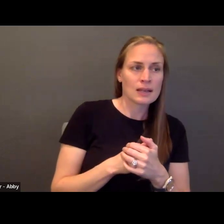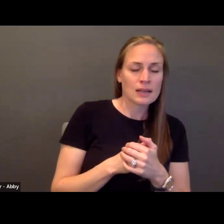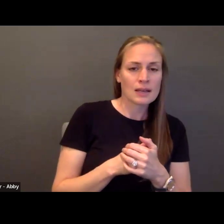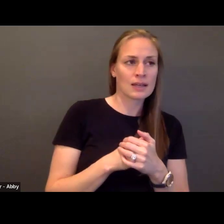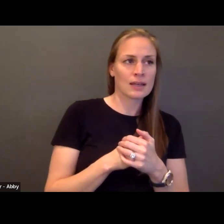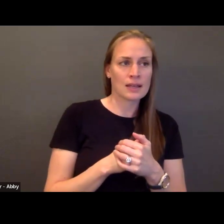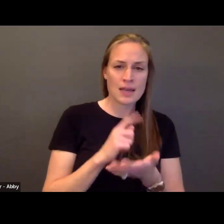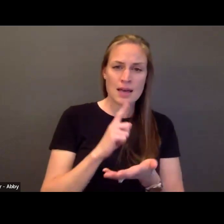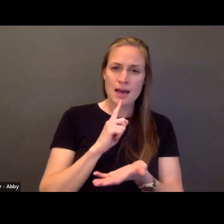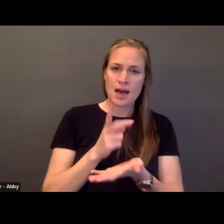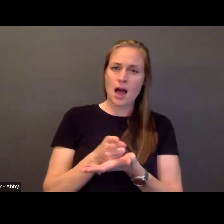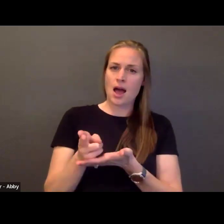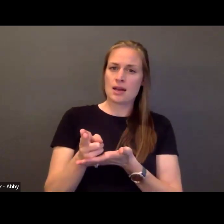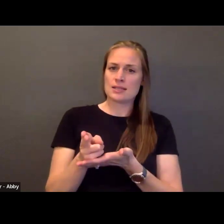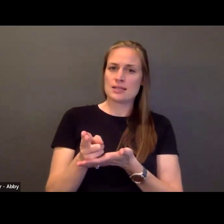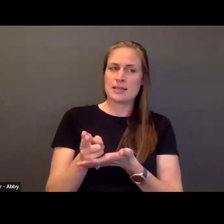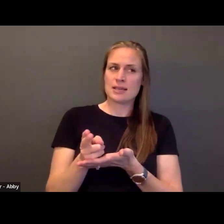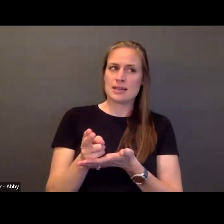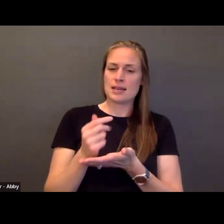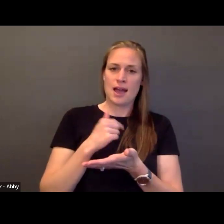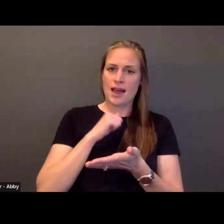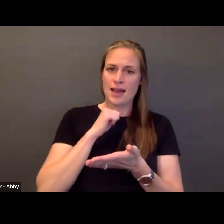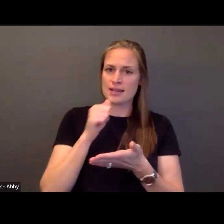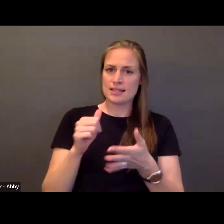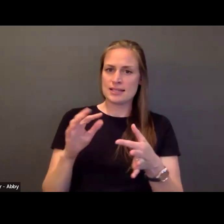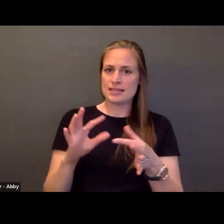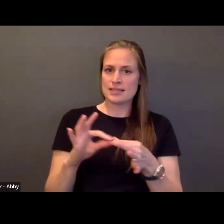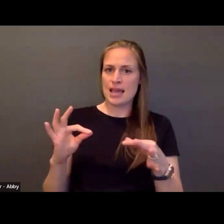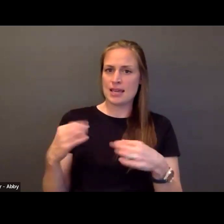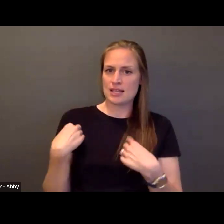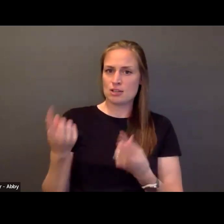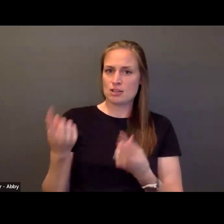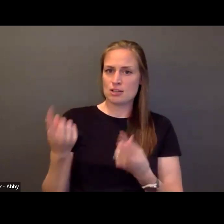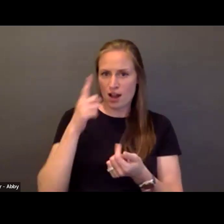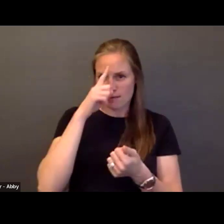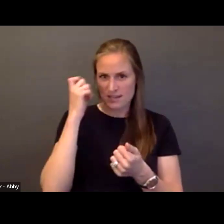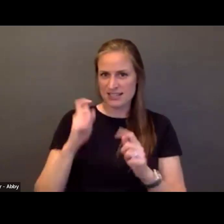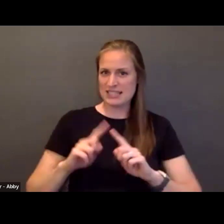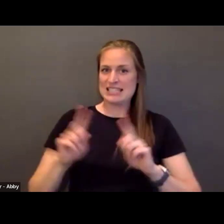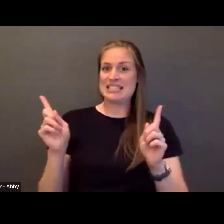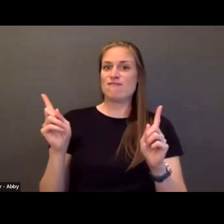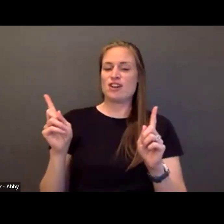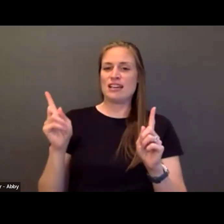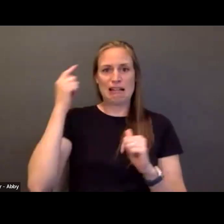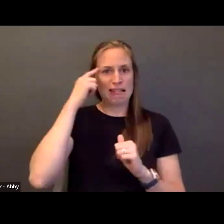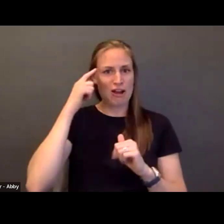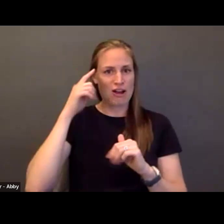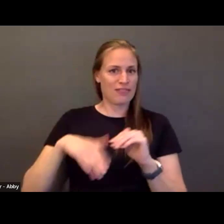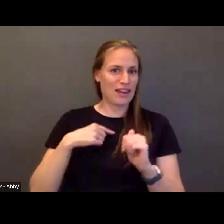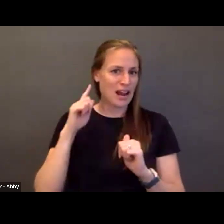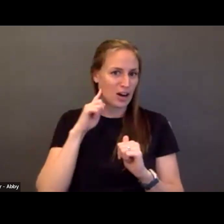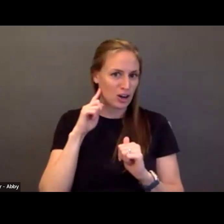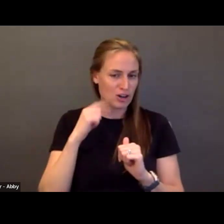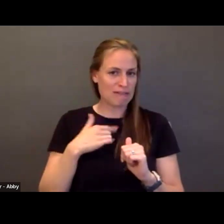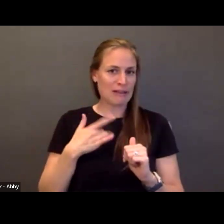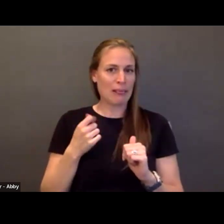honestly, I didn't say this so far because it's a very different thought than what I've heard in the room so far. So I was a little bit shy to say